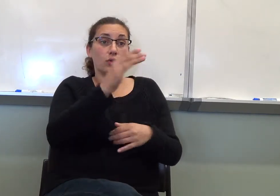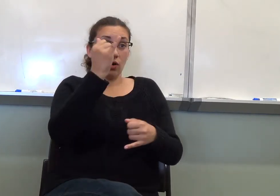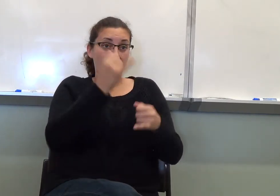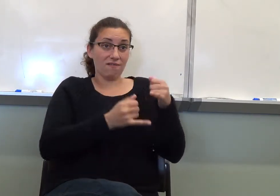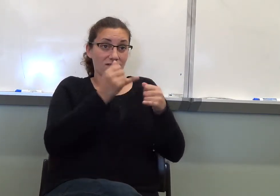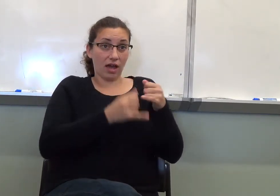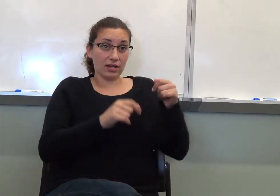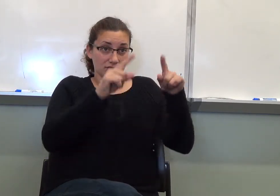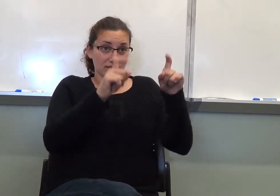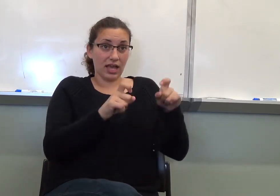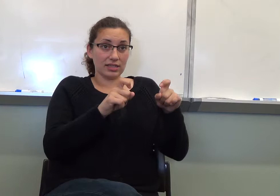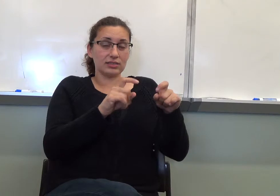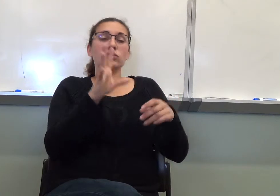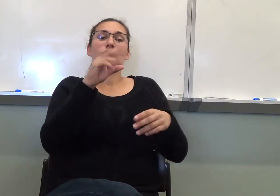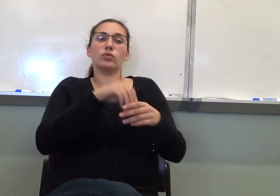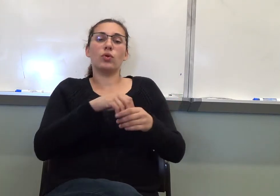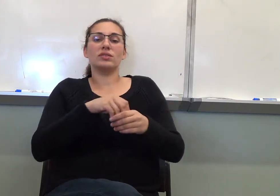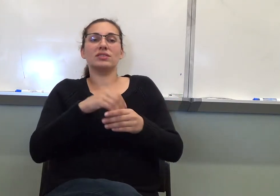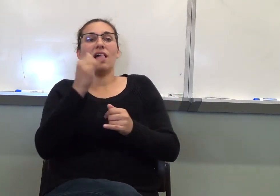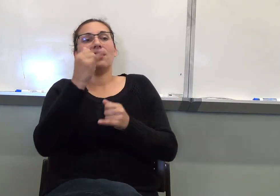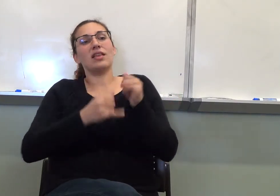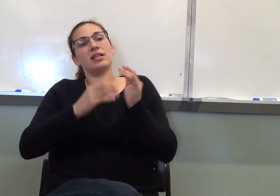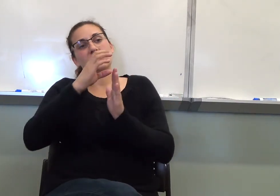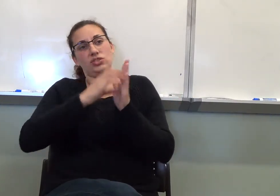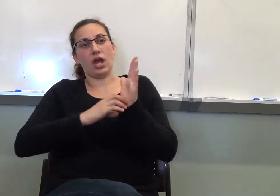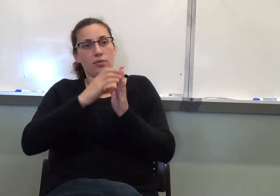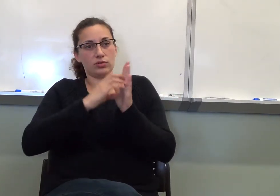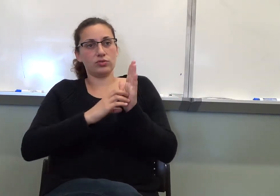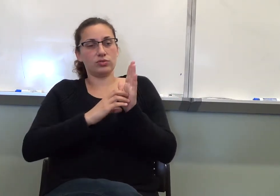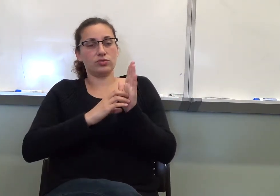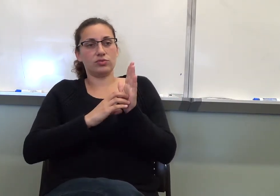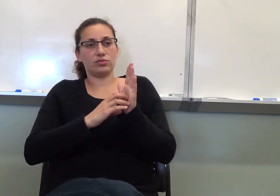Okay. Can we go back to the assignment 11.1? Sure.